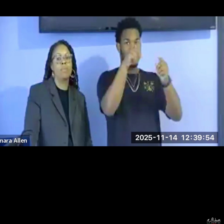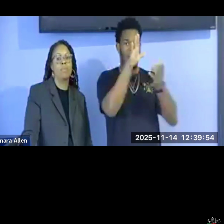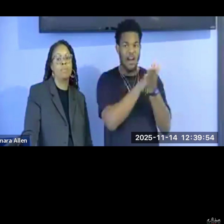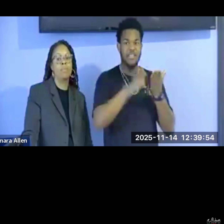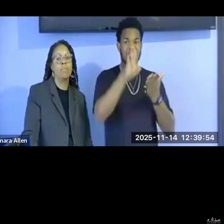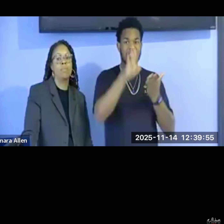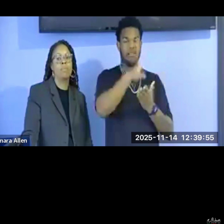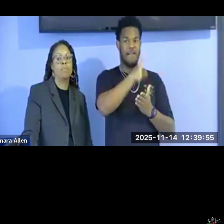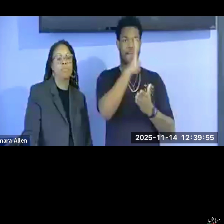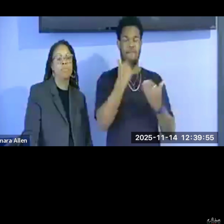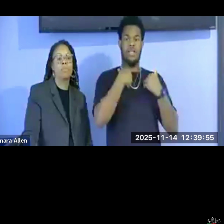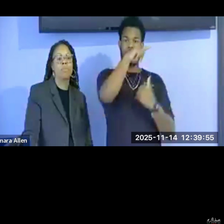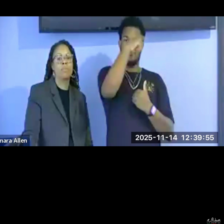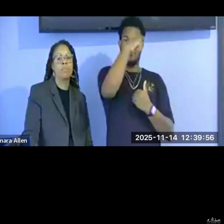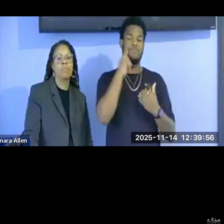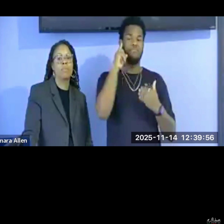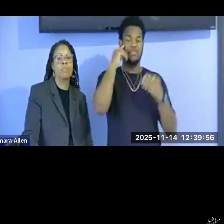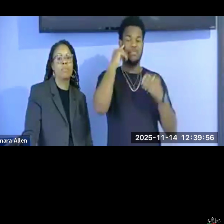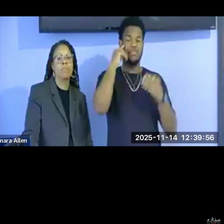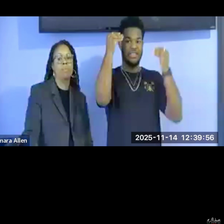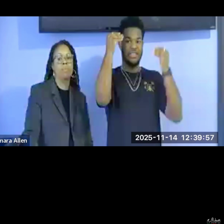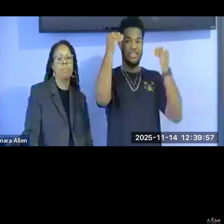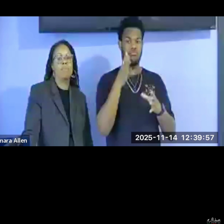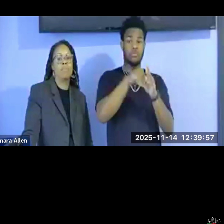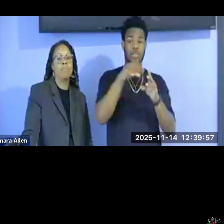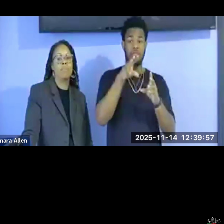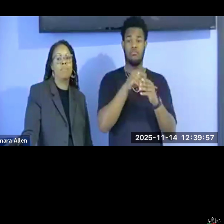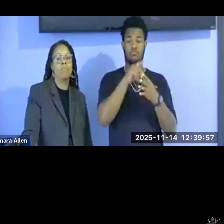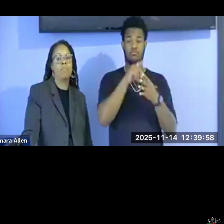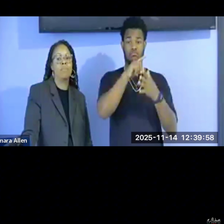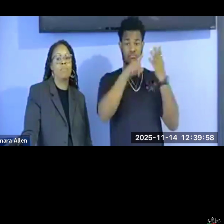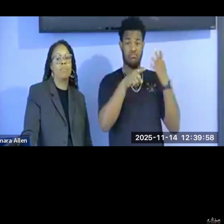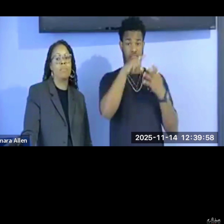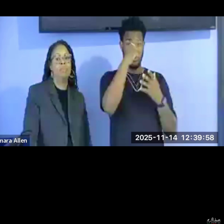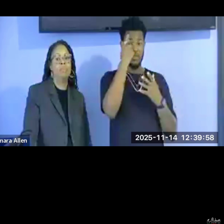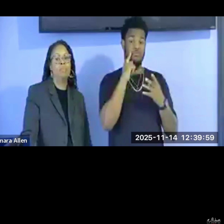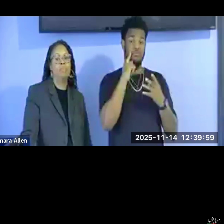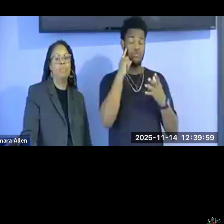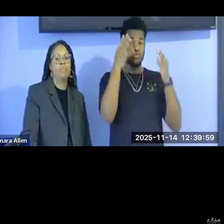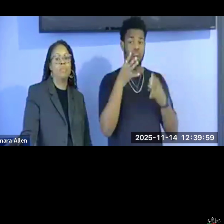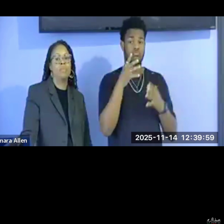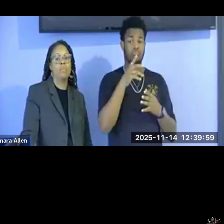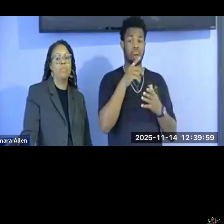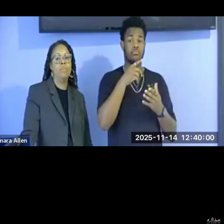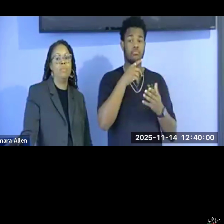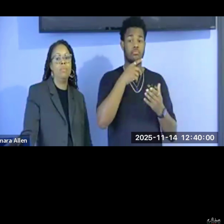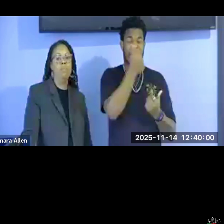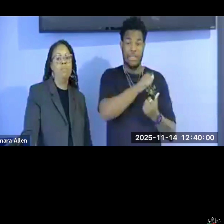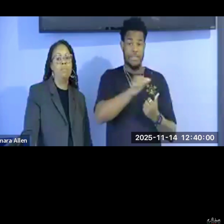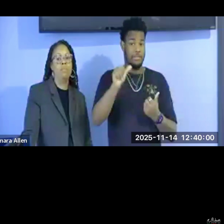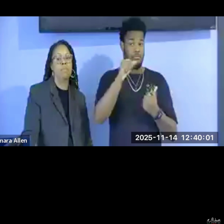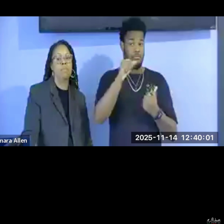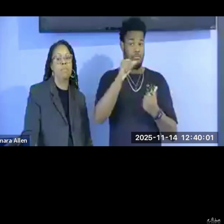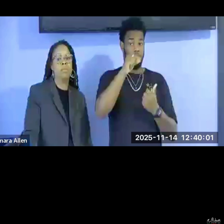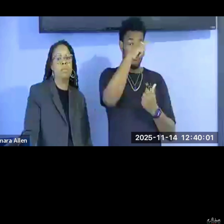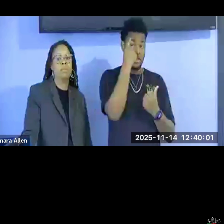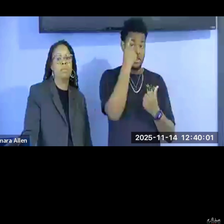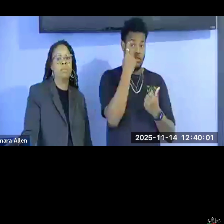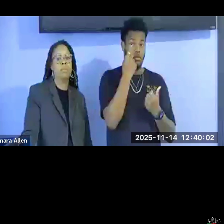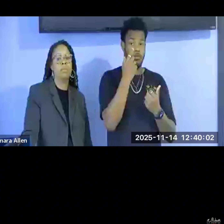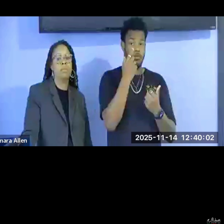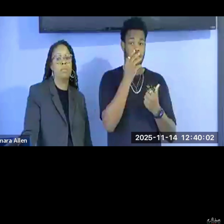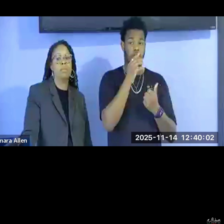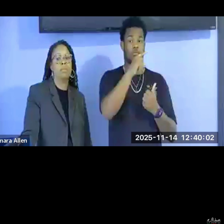And I remember going to school there and I did not have a lot of role models. Even in college. Even